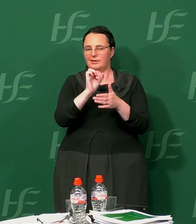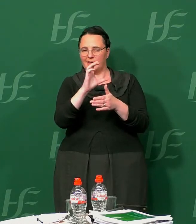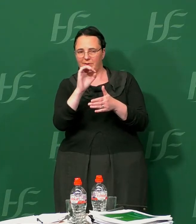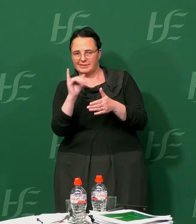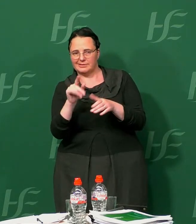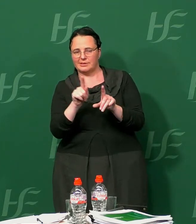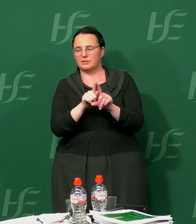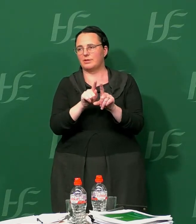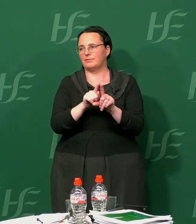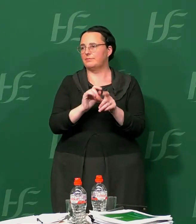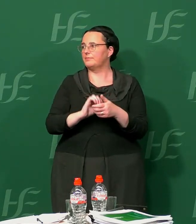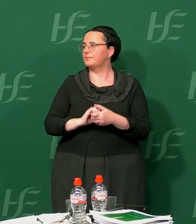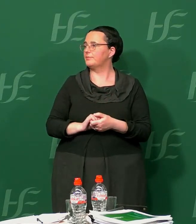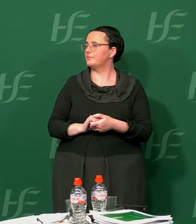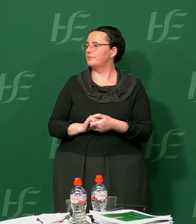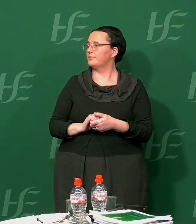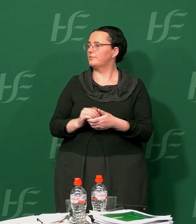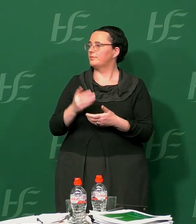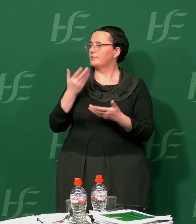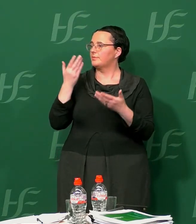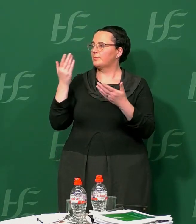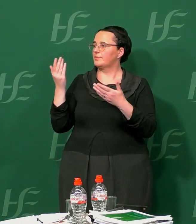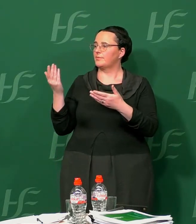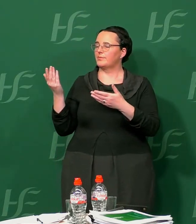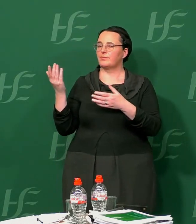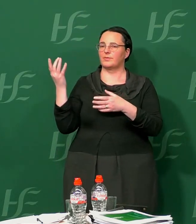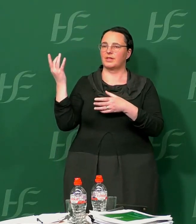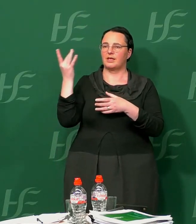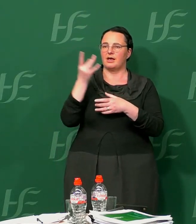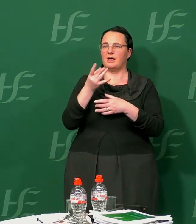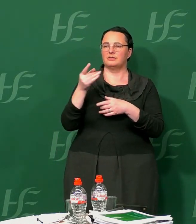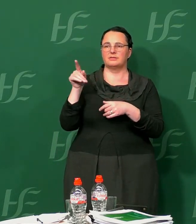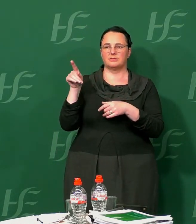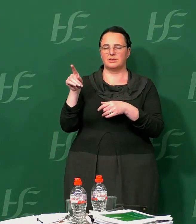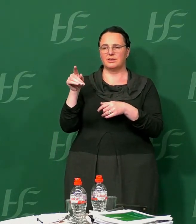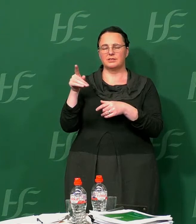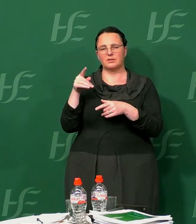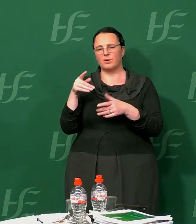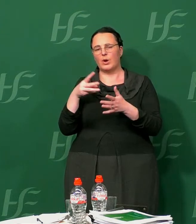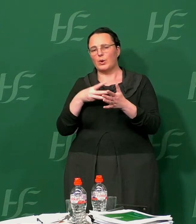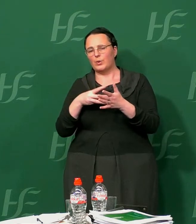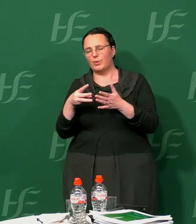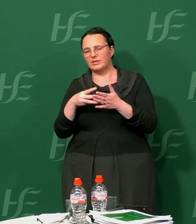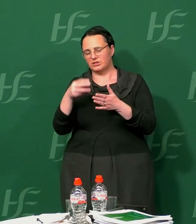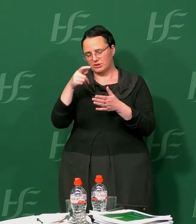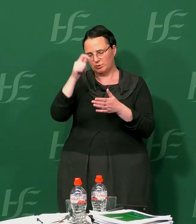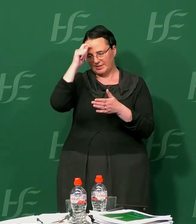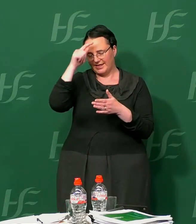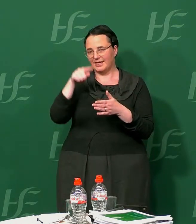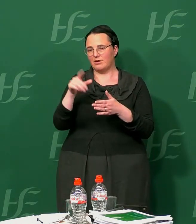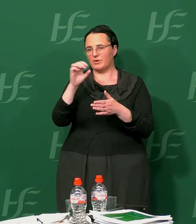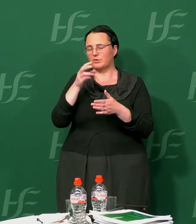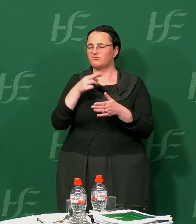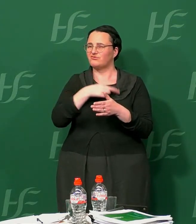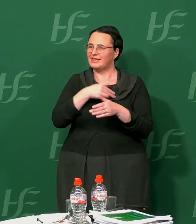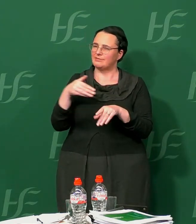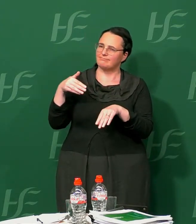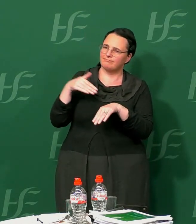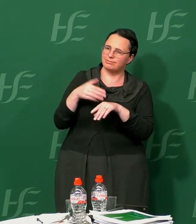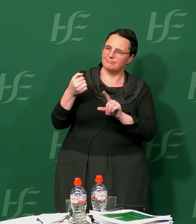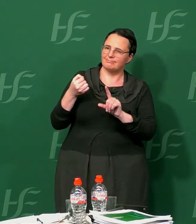well. Modelling in terms of when around time-wise are we expecting this to really impact on the hospitals? Is there any sort of estimate on